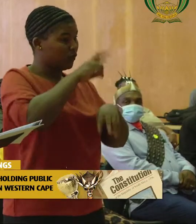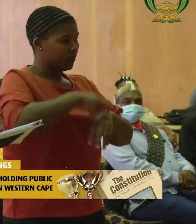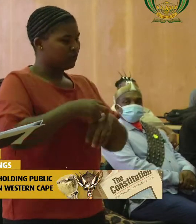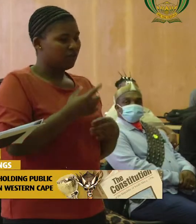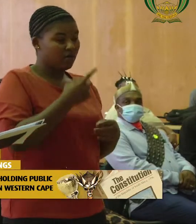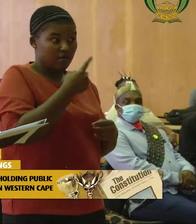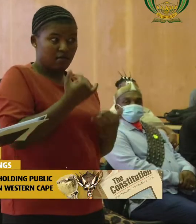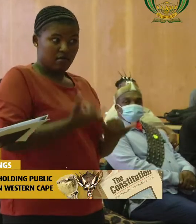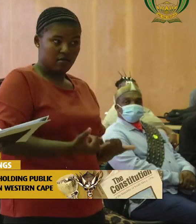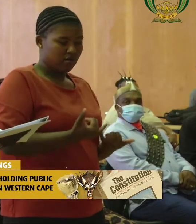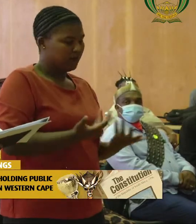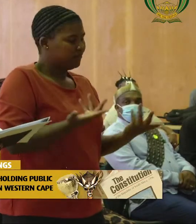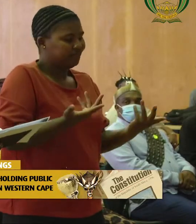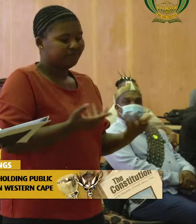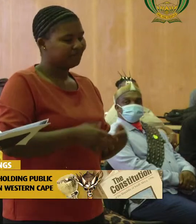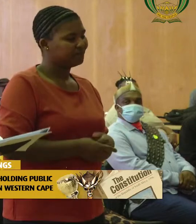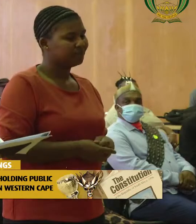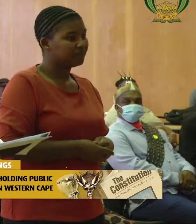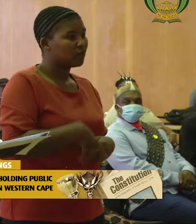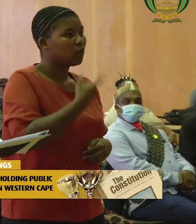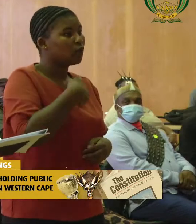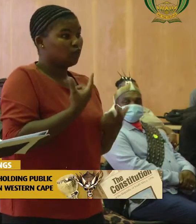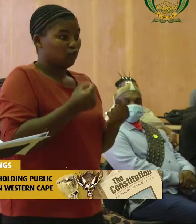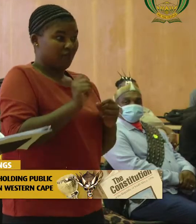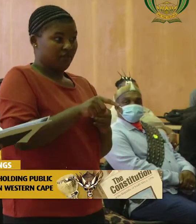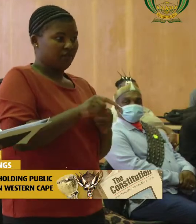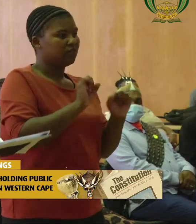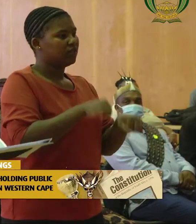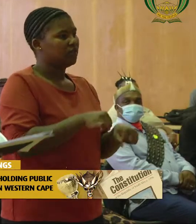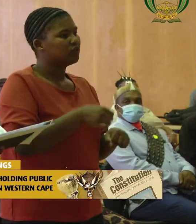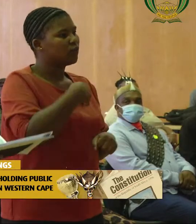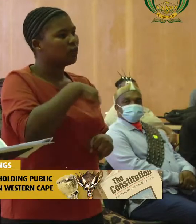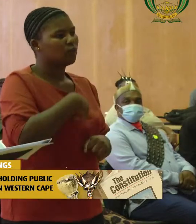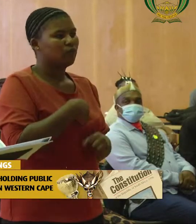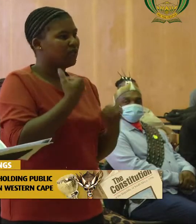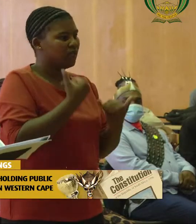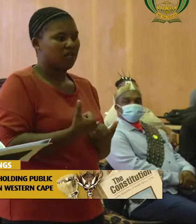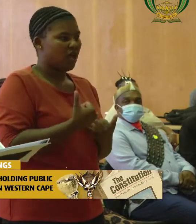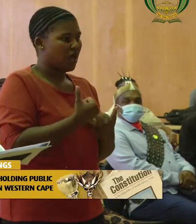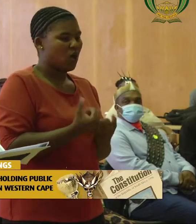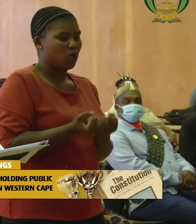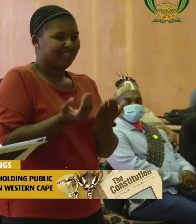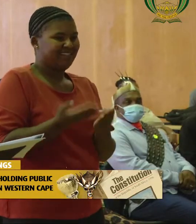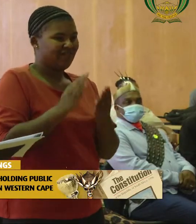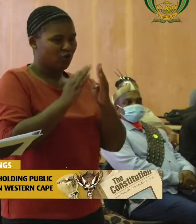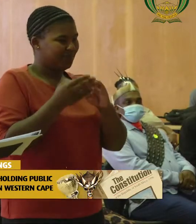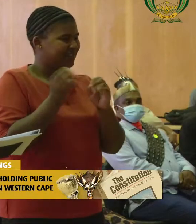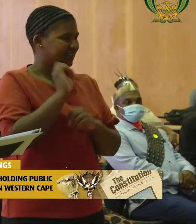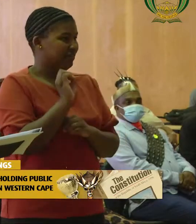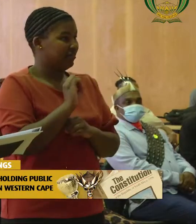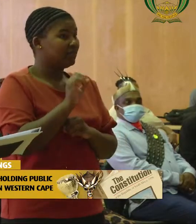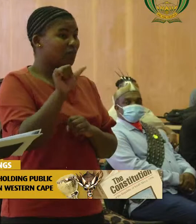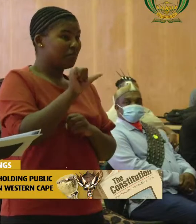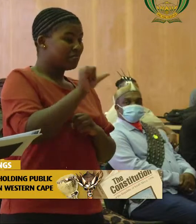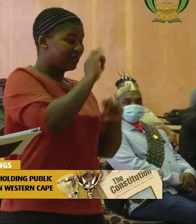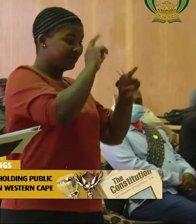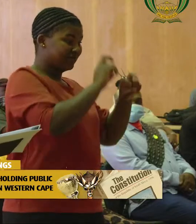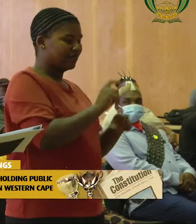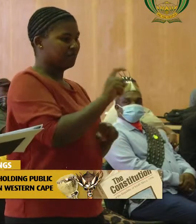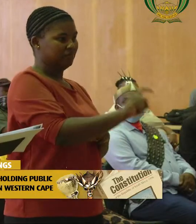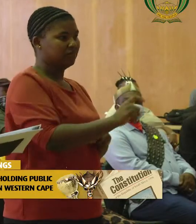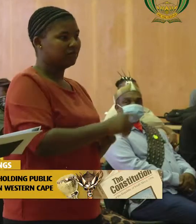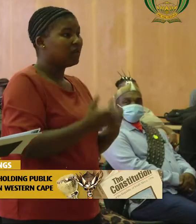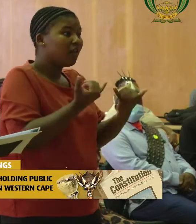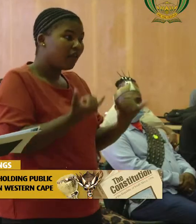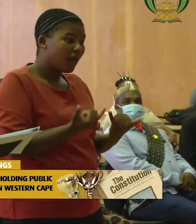now, if we do that, we will be doing a disservice to our people. And as a result,